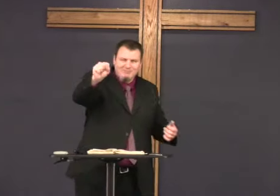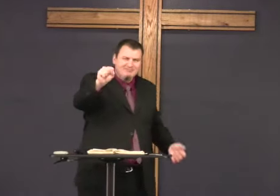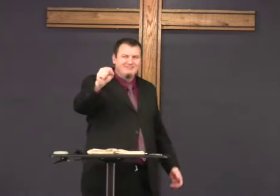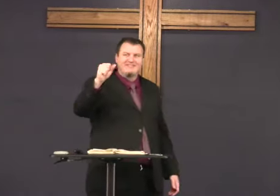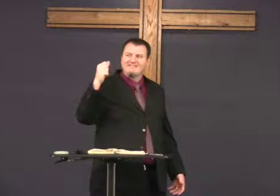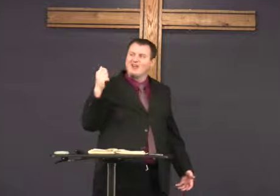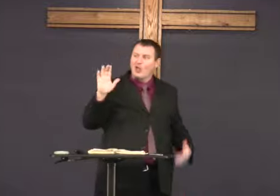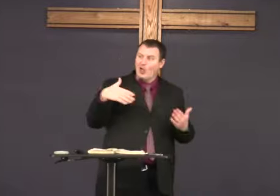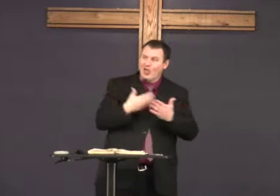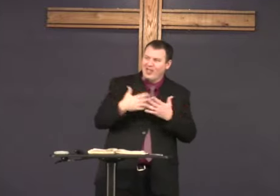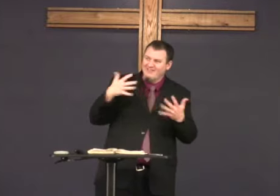Perfect.